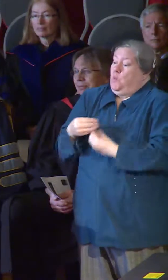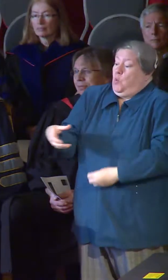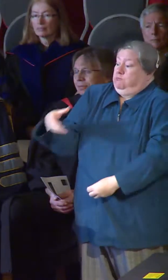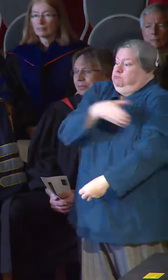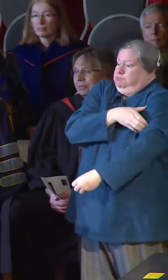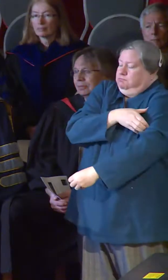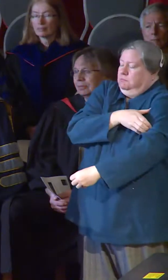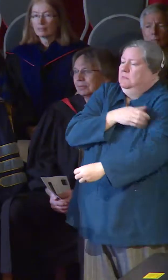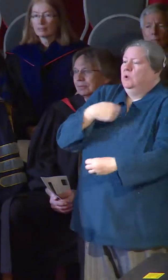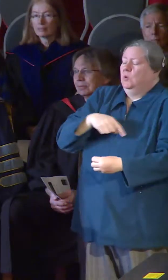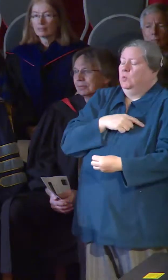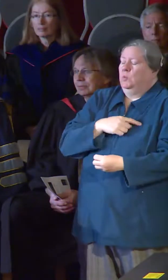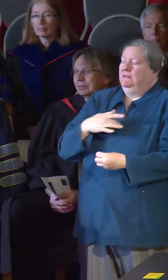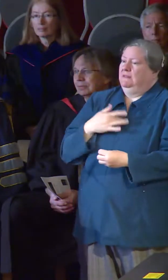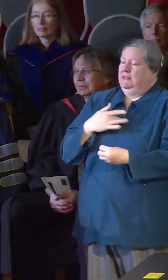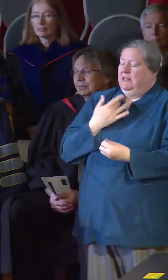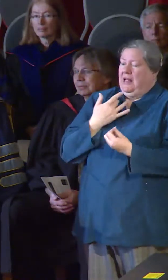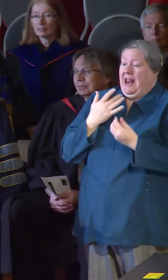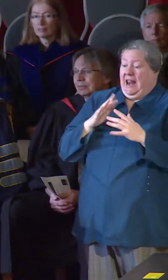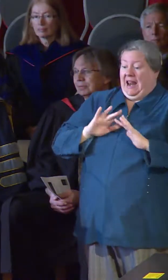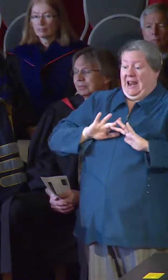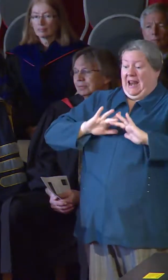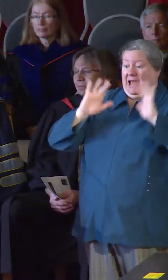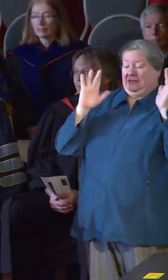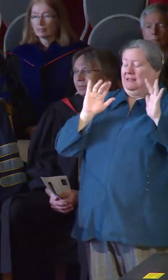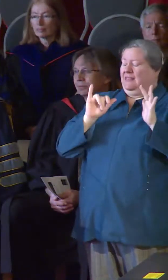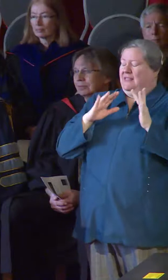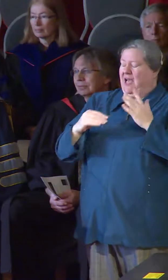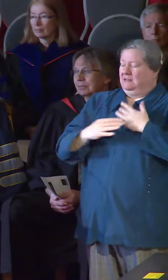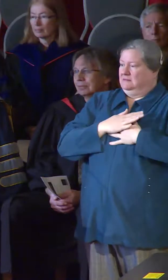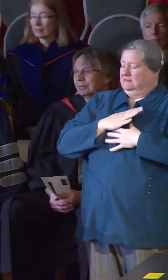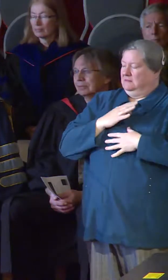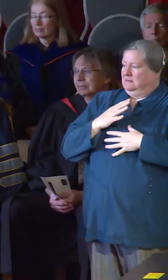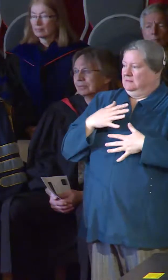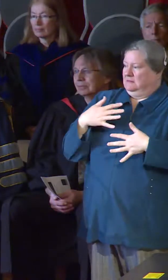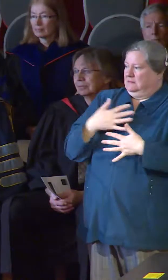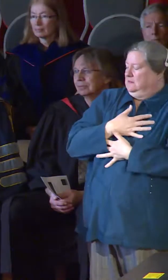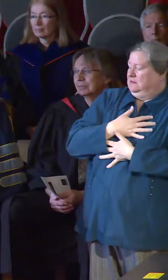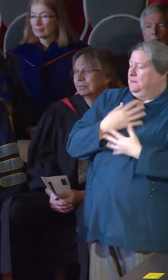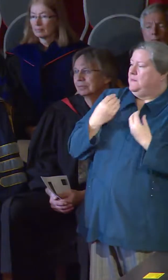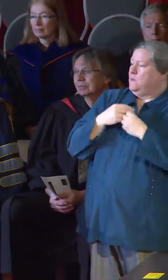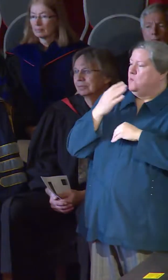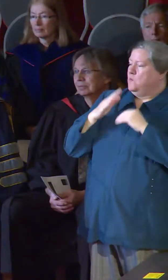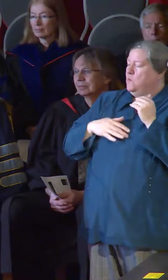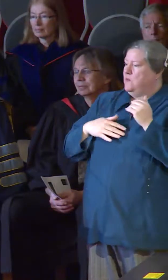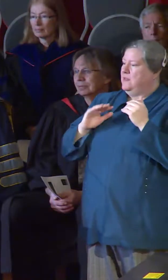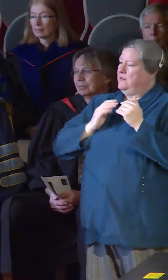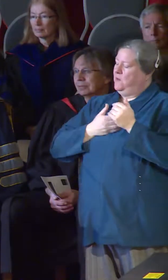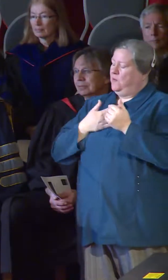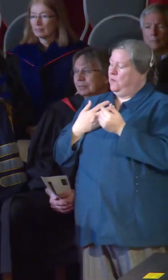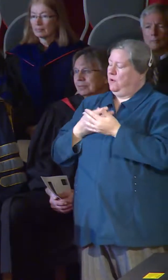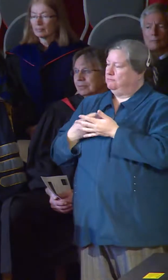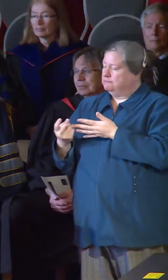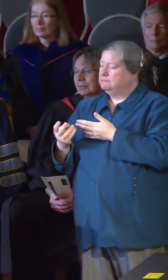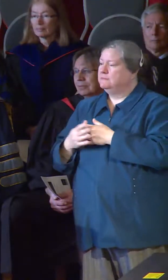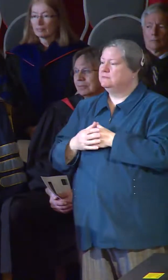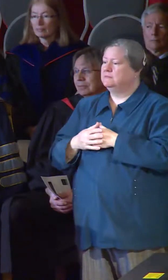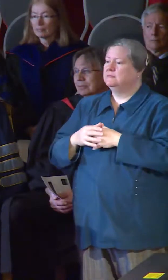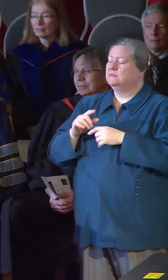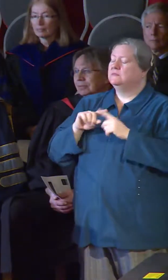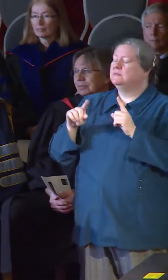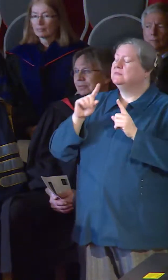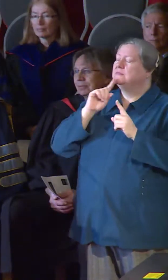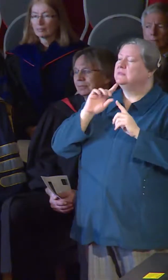our darkness, that most frightens us. Your playing small does not serve the world. There's